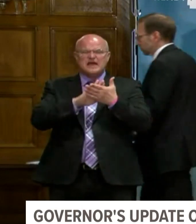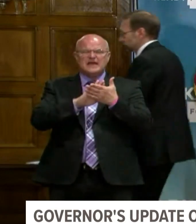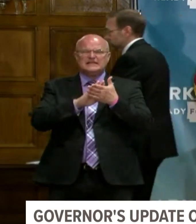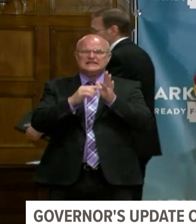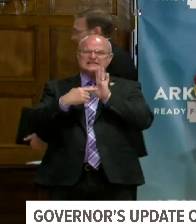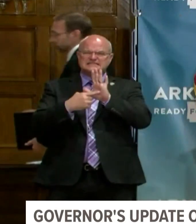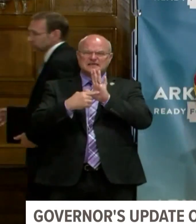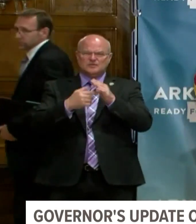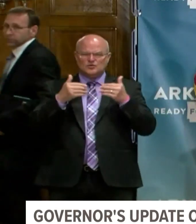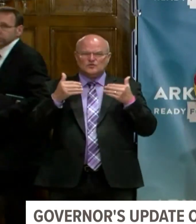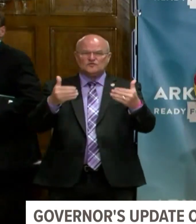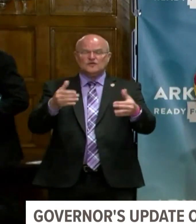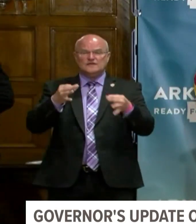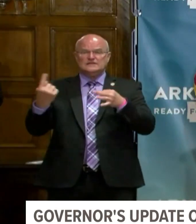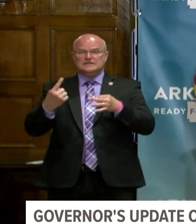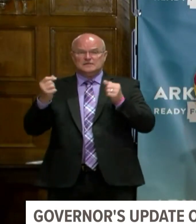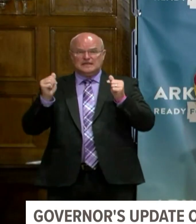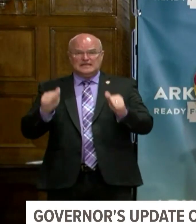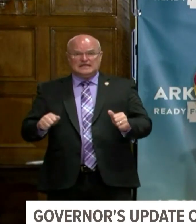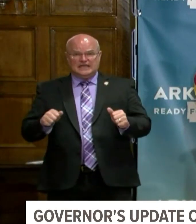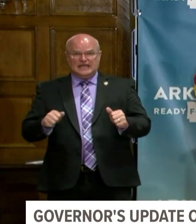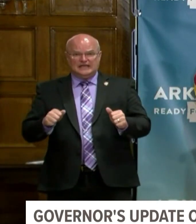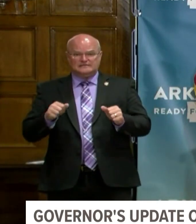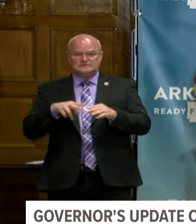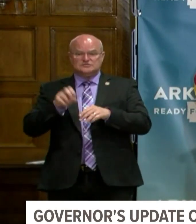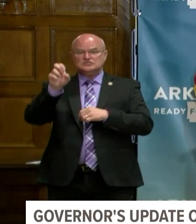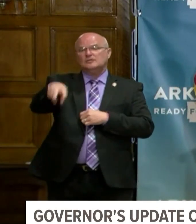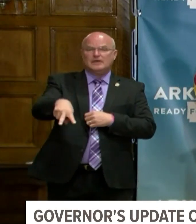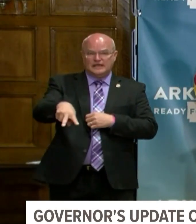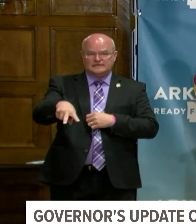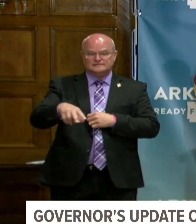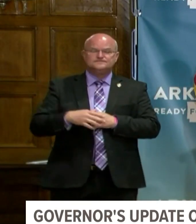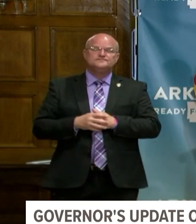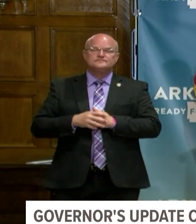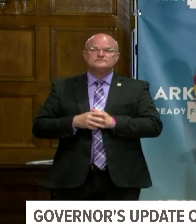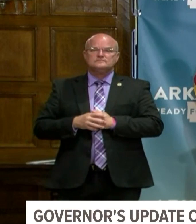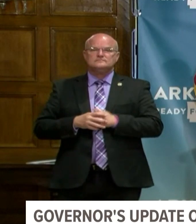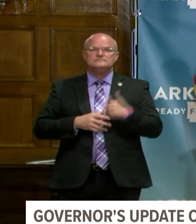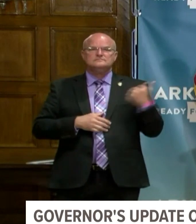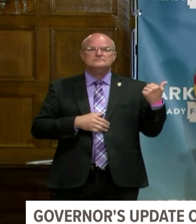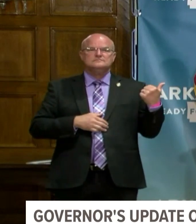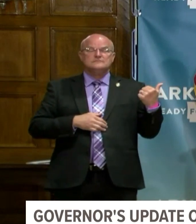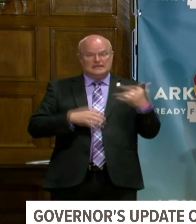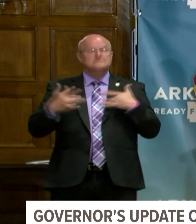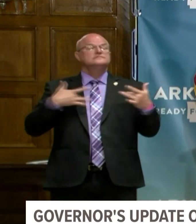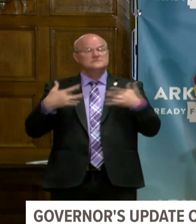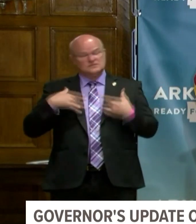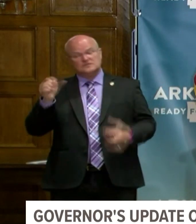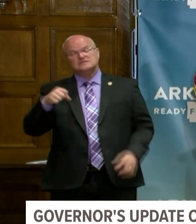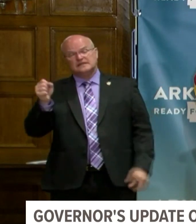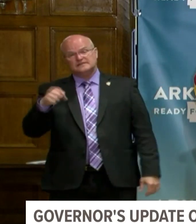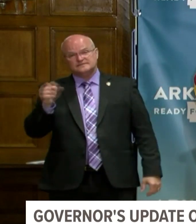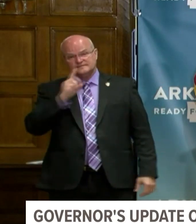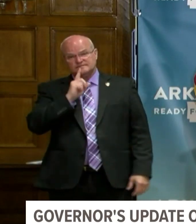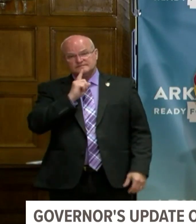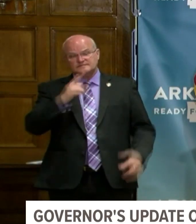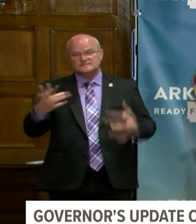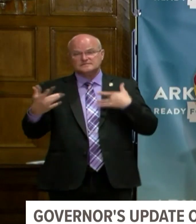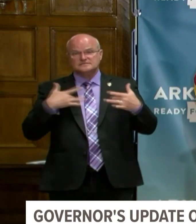though? If somebody can, in essence, jump the gun? That is a concern. Certainly it